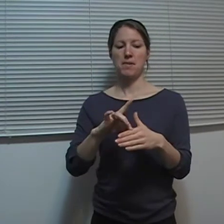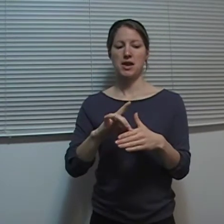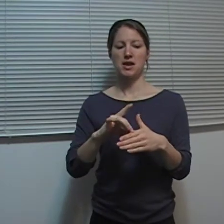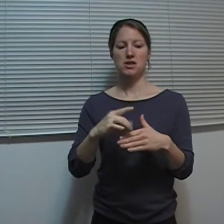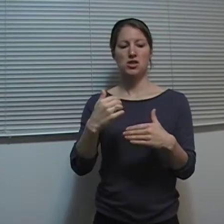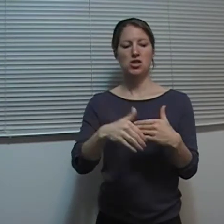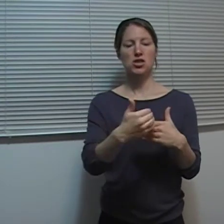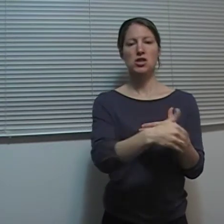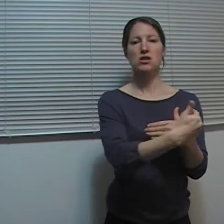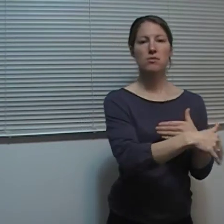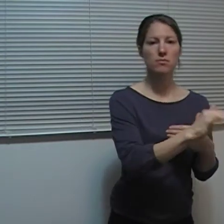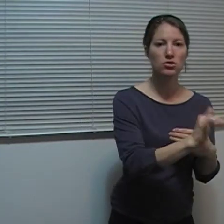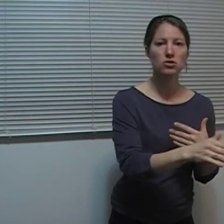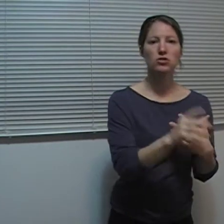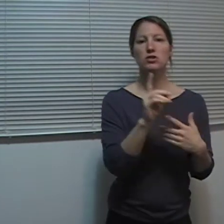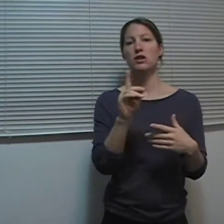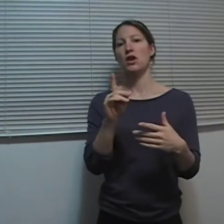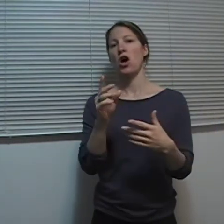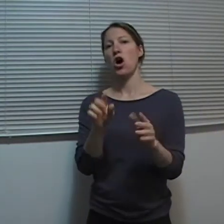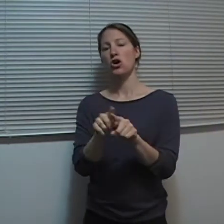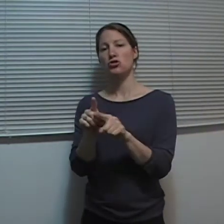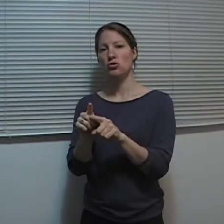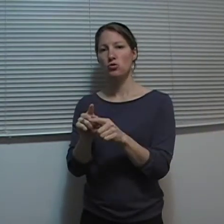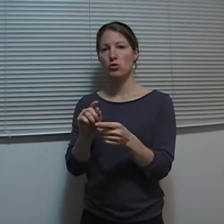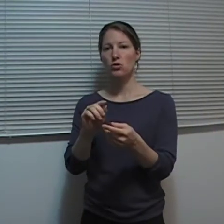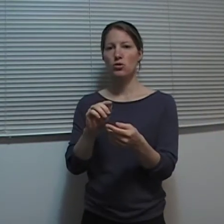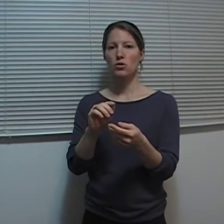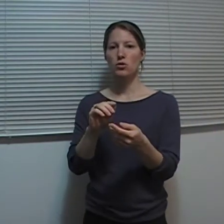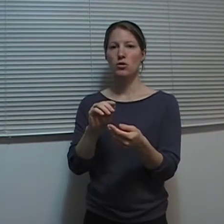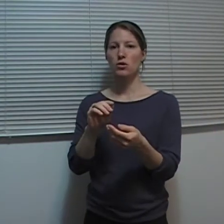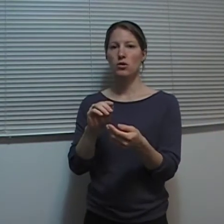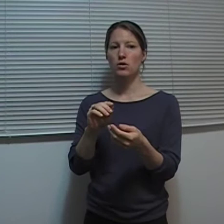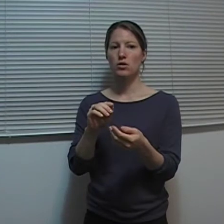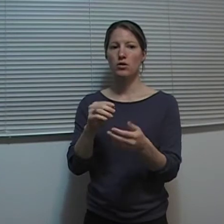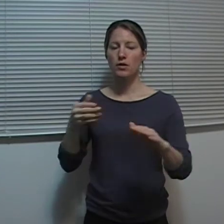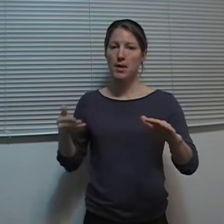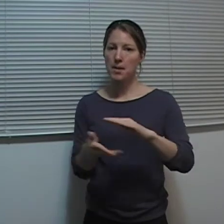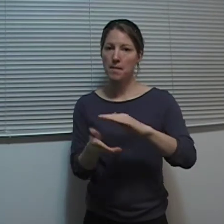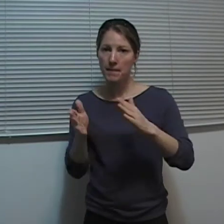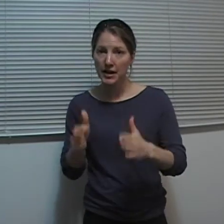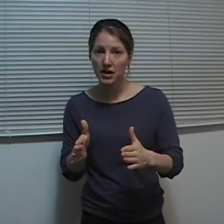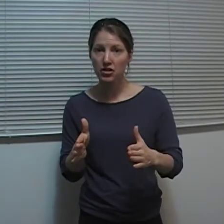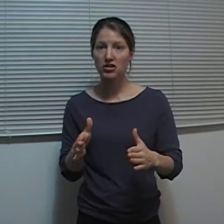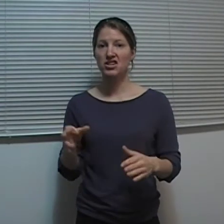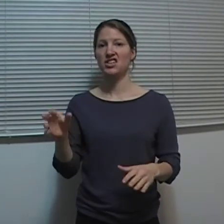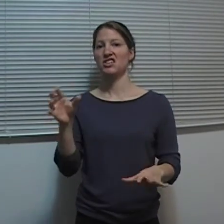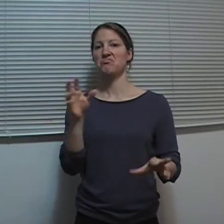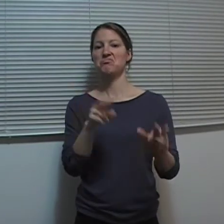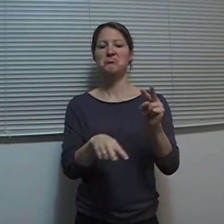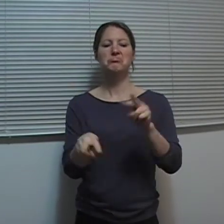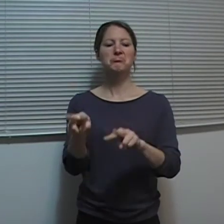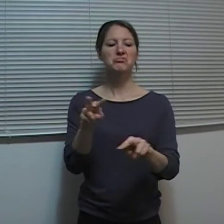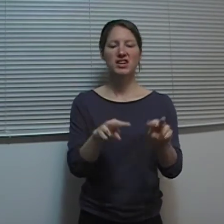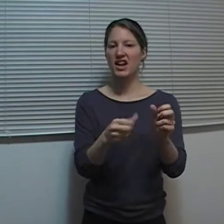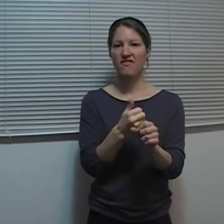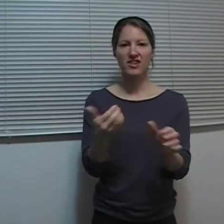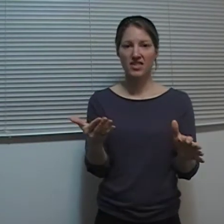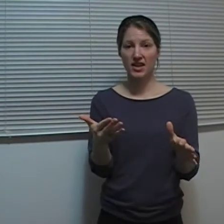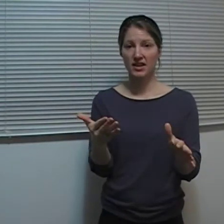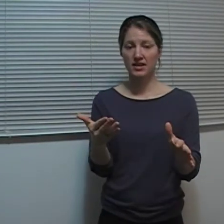women delivered that the cartons or the cases were sealed tight so nothing could get in them. And he did his job very well. He